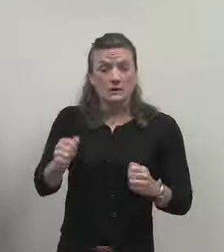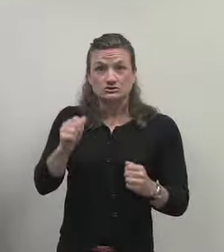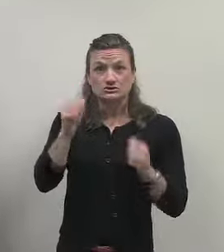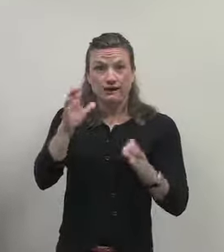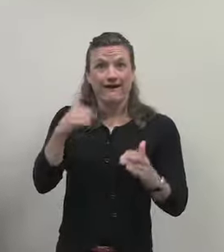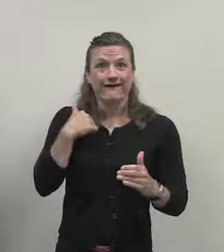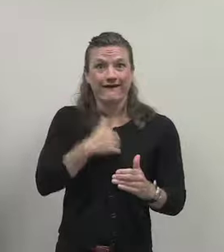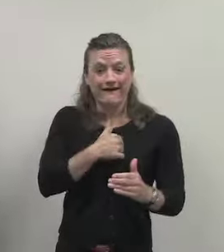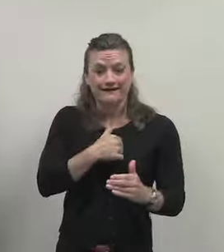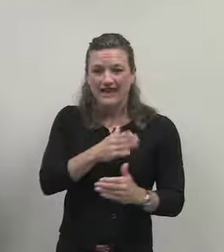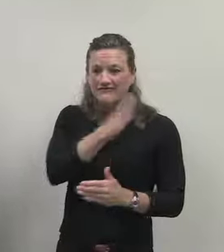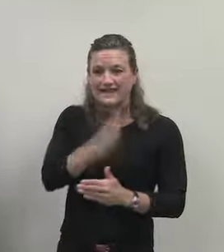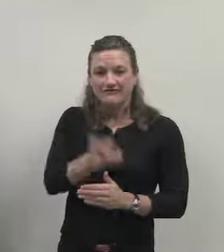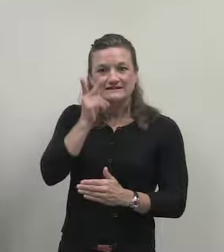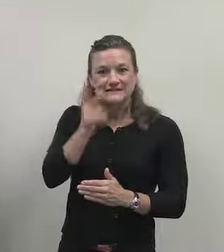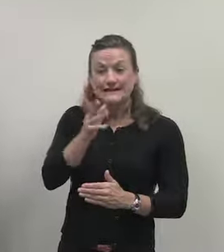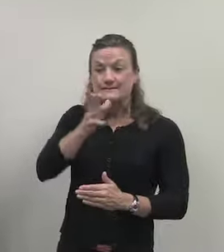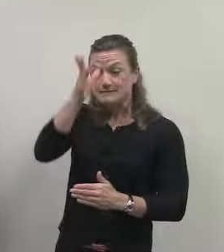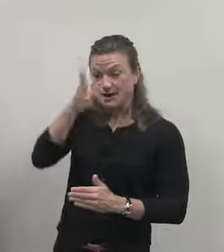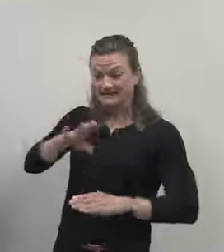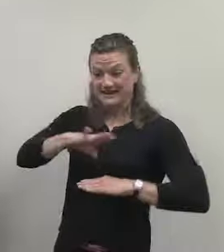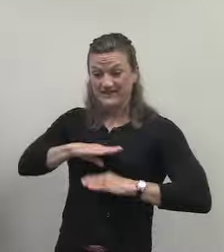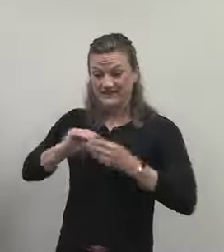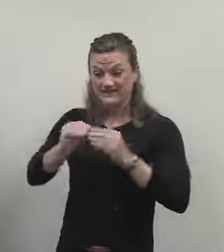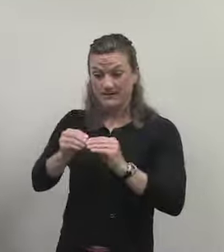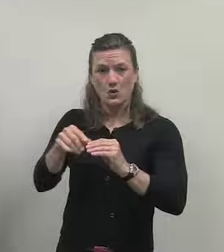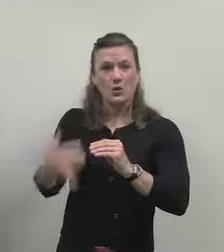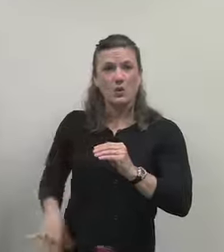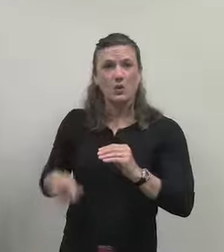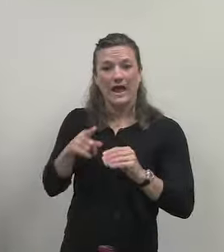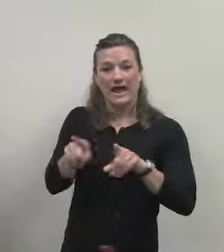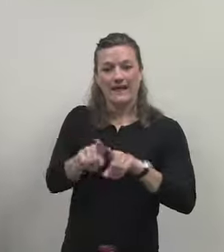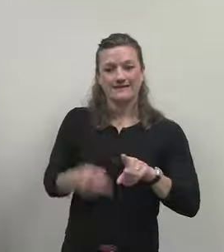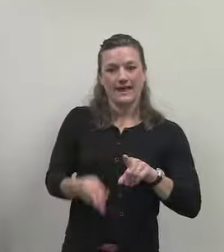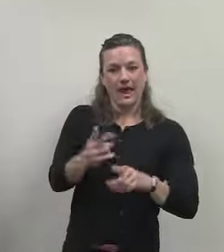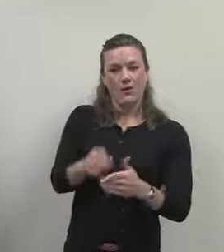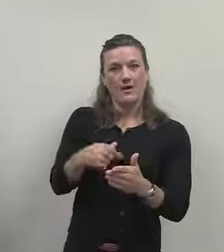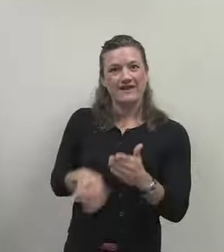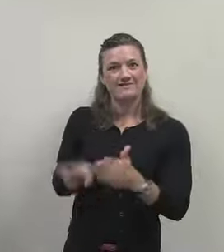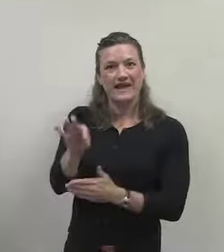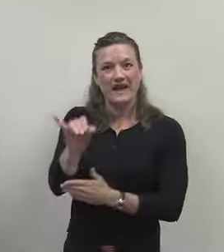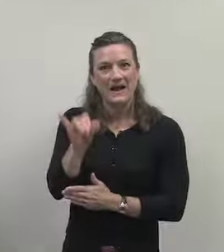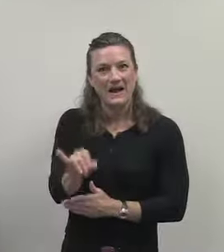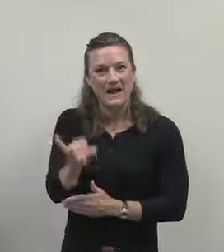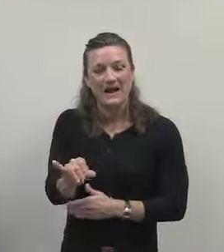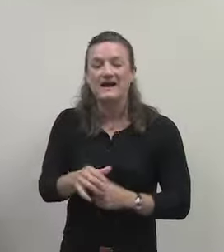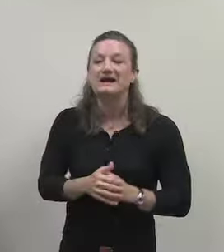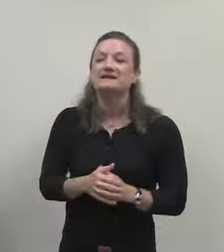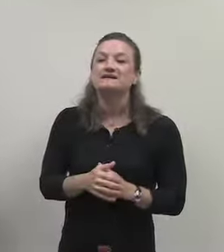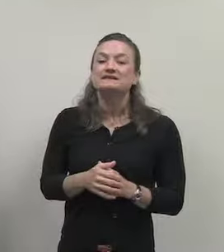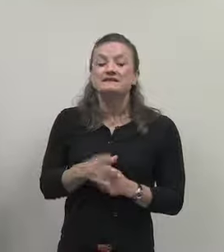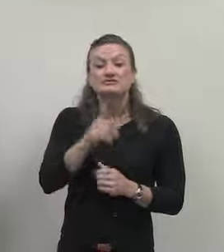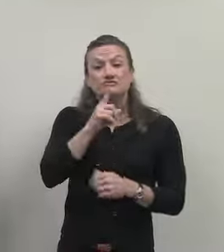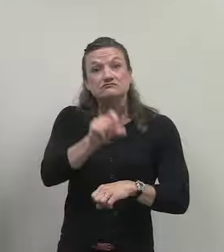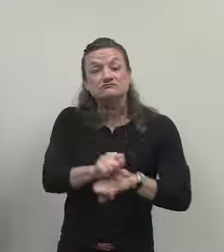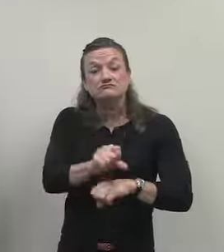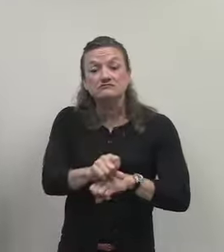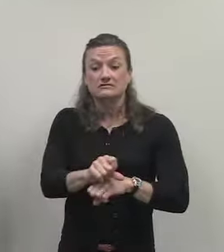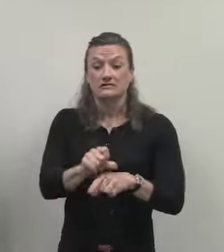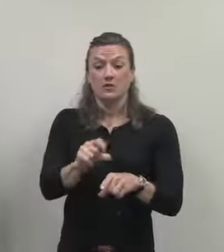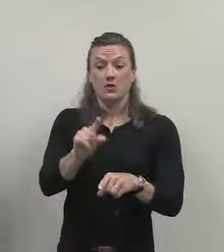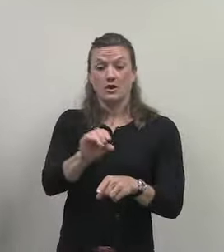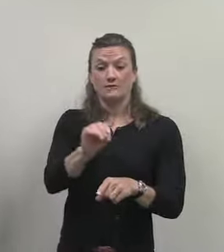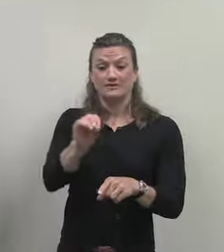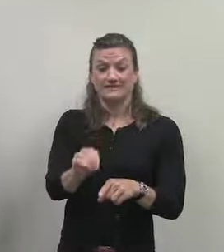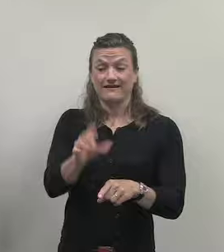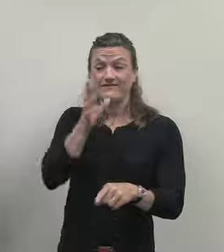don't think I've ever seen parent satisfaction scores as high as some of the ones we've gotten through the Circles grant. In fact,